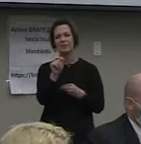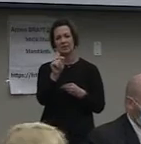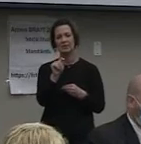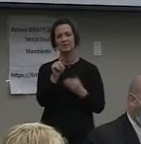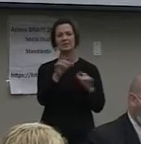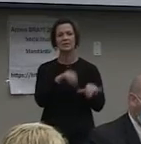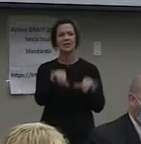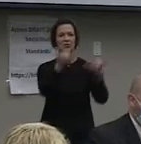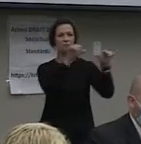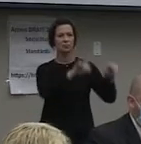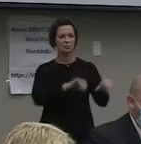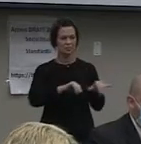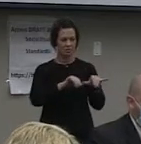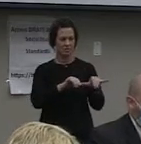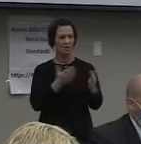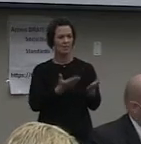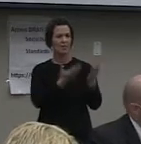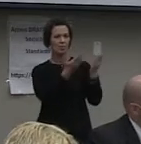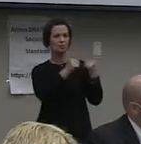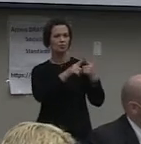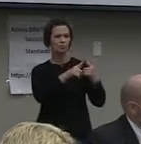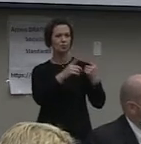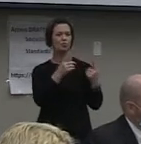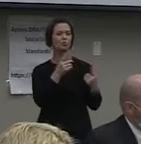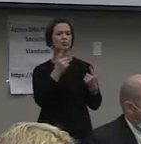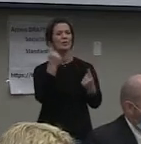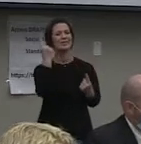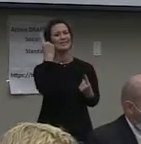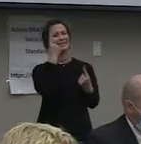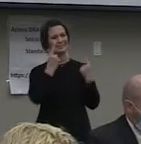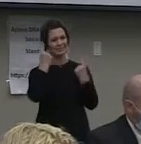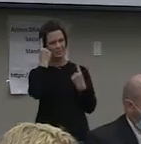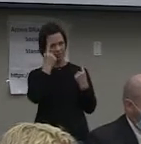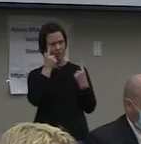Could I get a motion to consider the draft standards, to receive them?